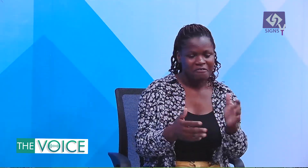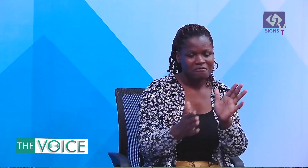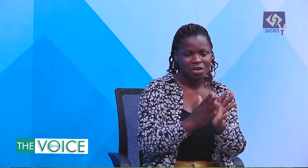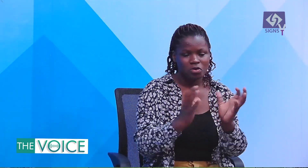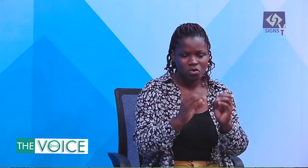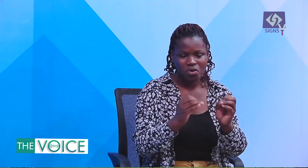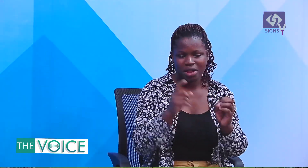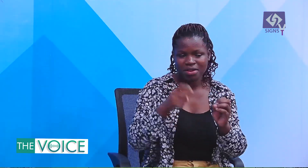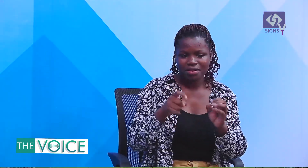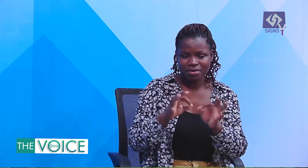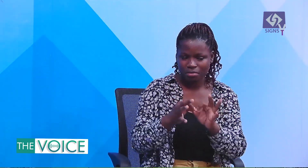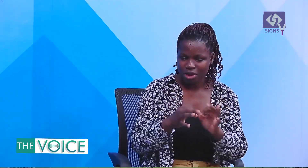And sometimes